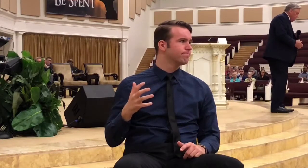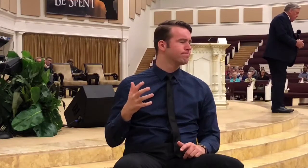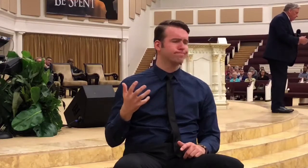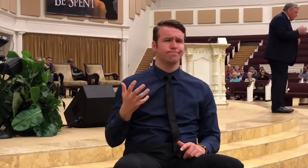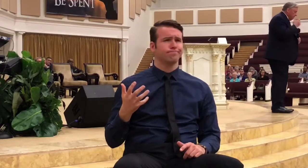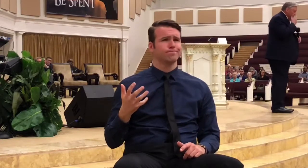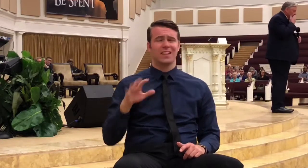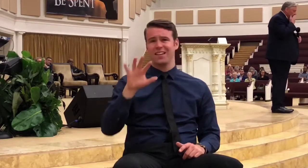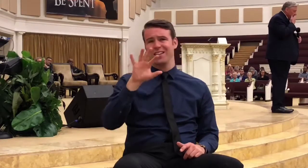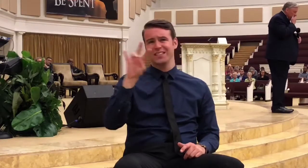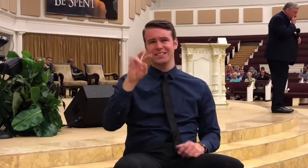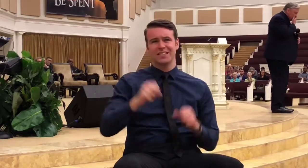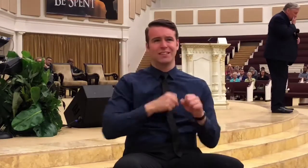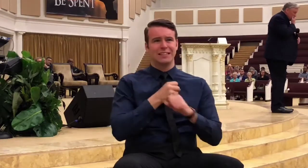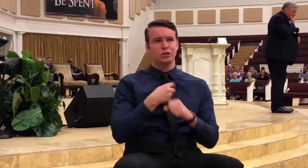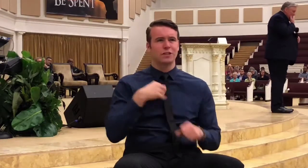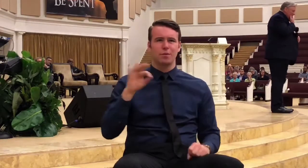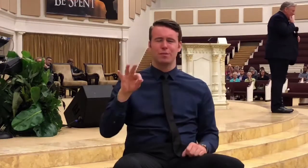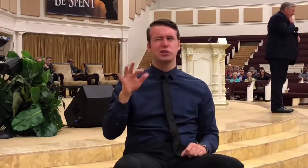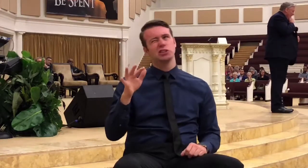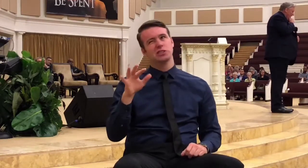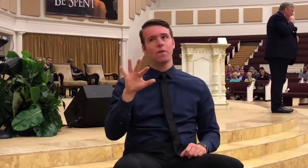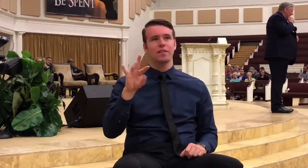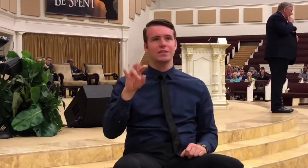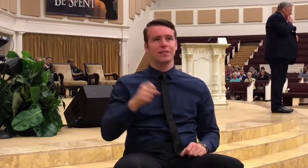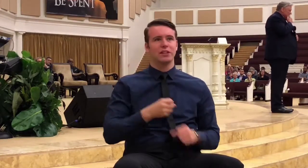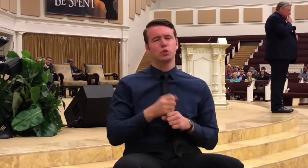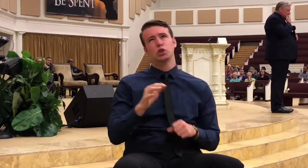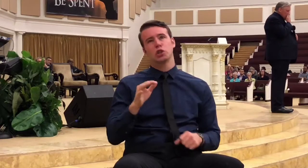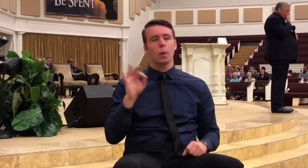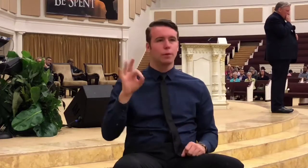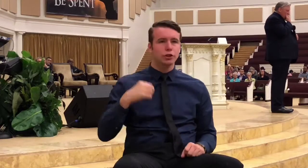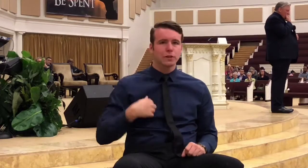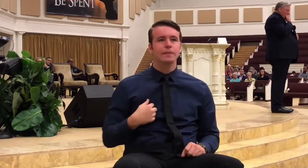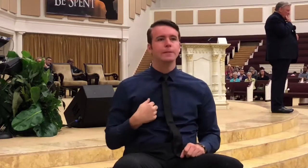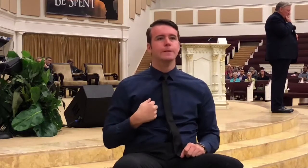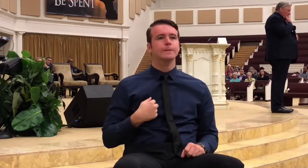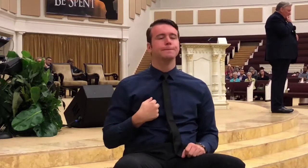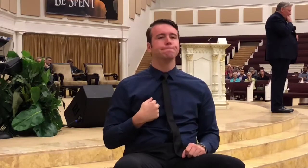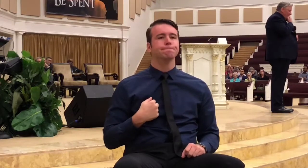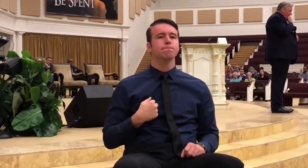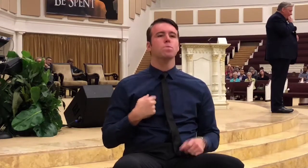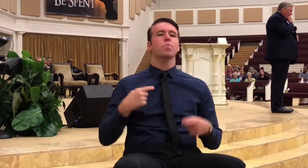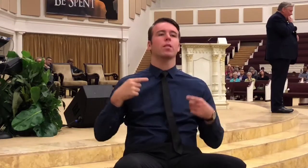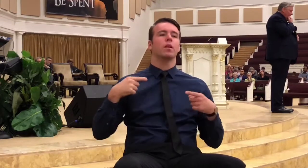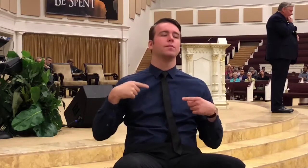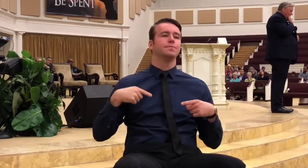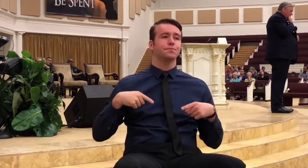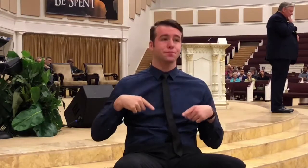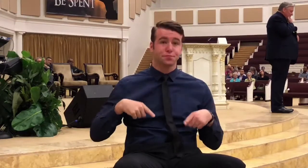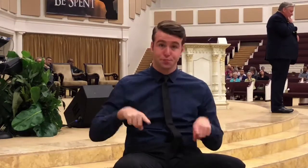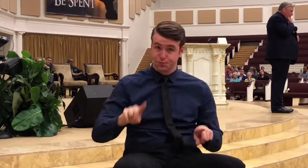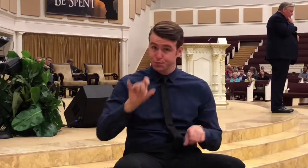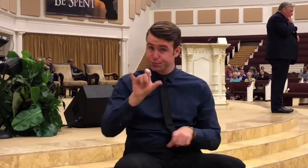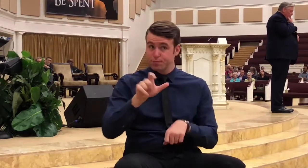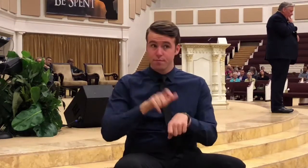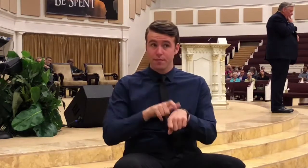about 57 years or so. And during that